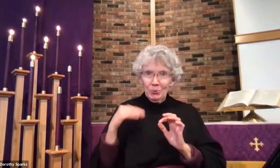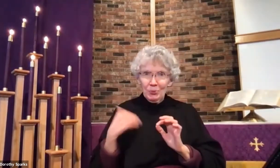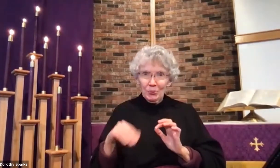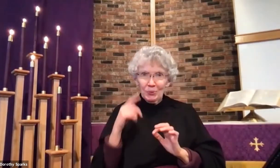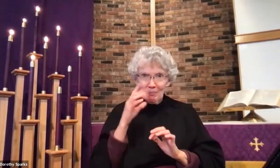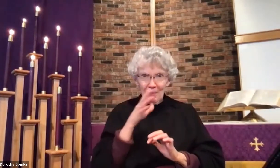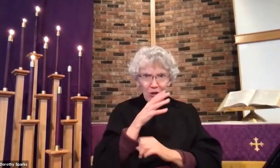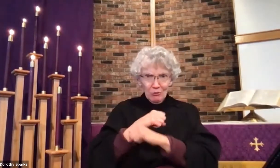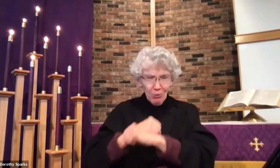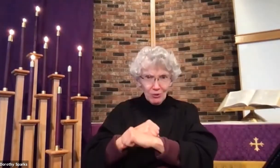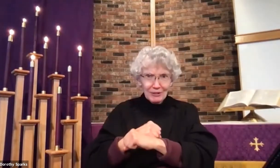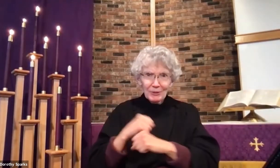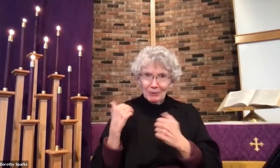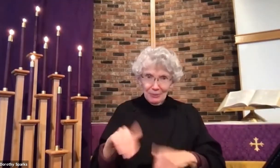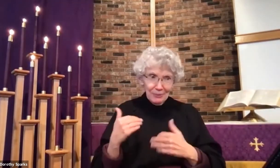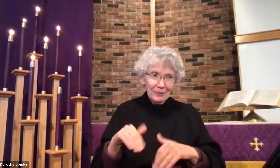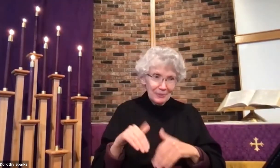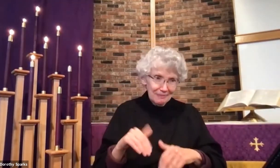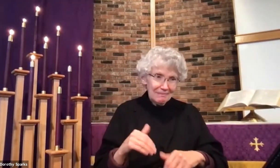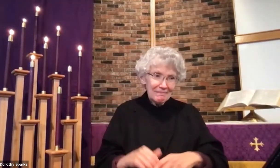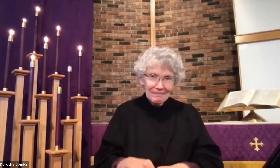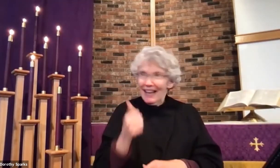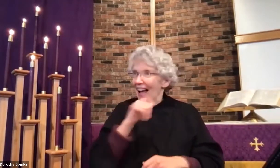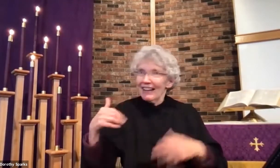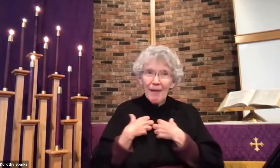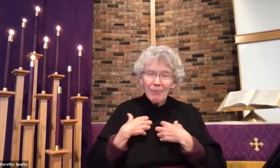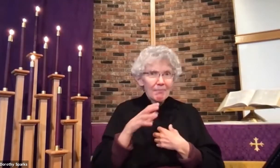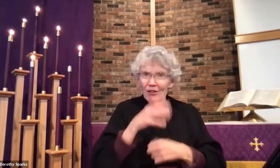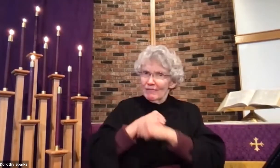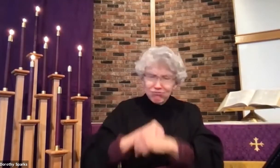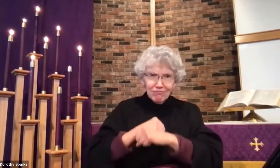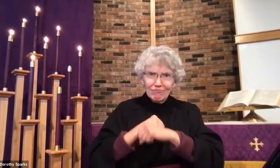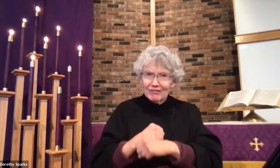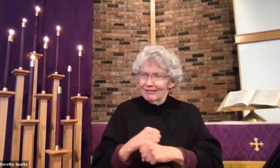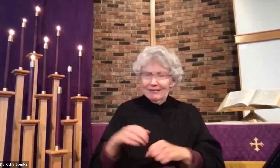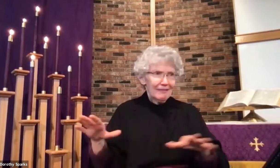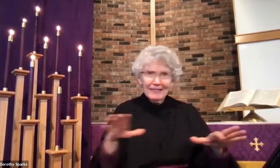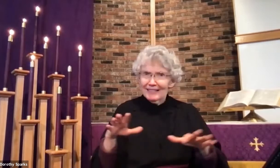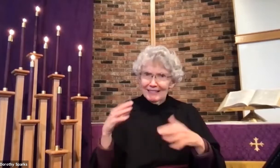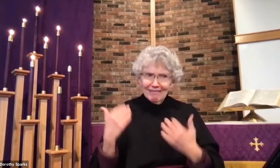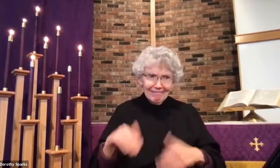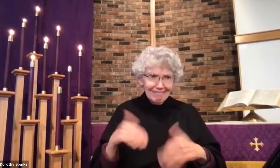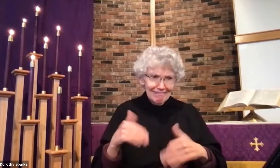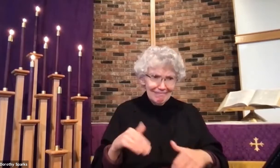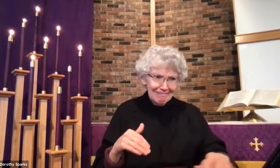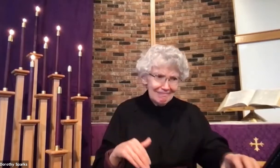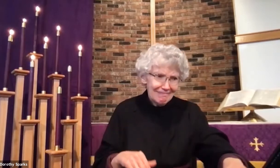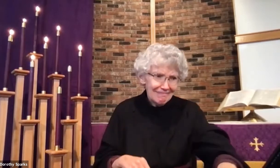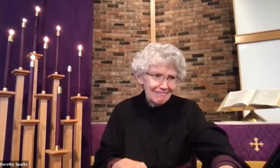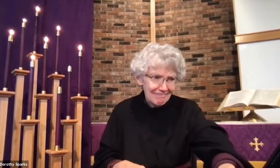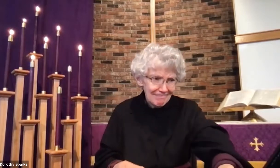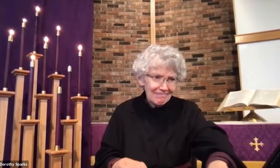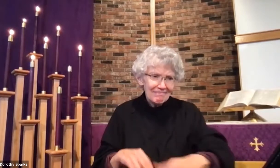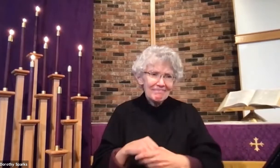And I'm sure you probably had these same experiences where you've seen a mother of some kind, either